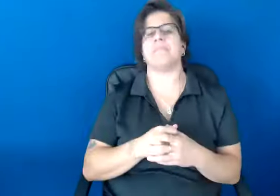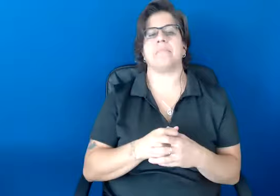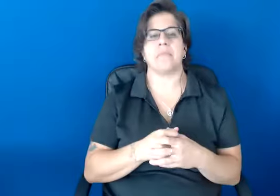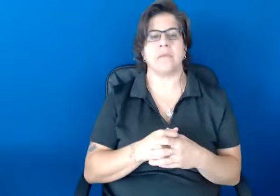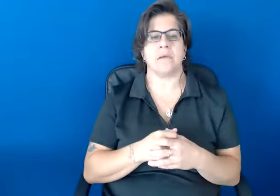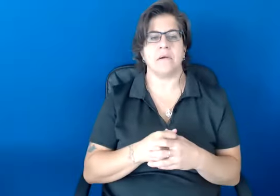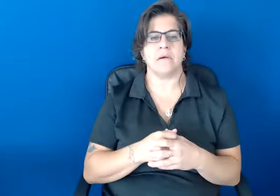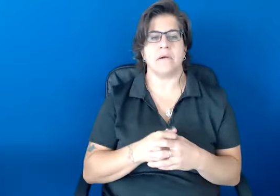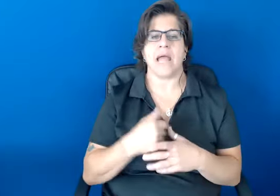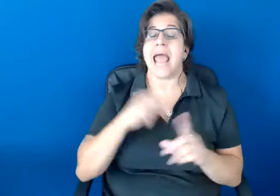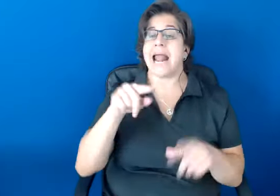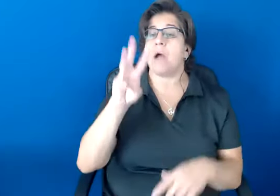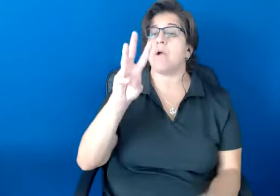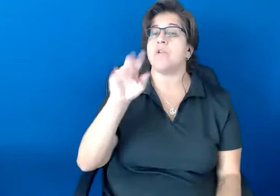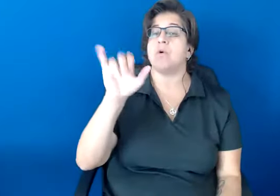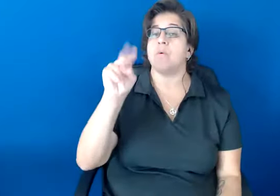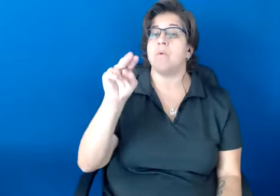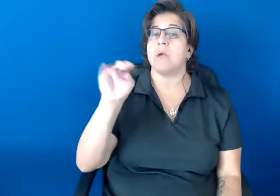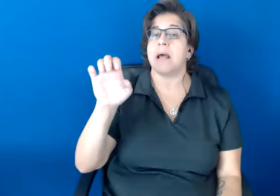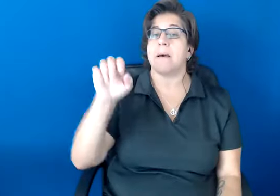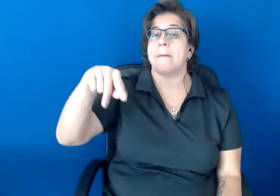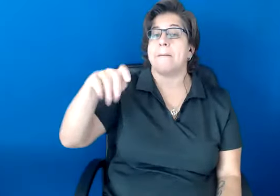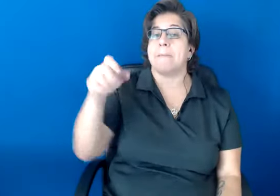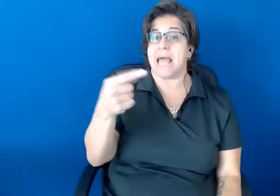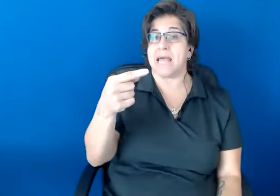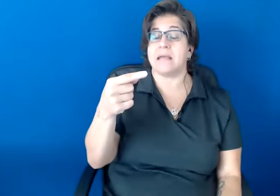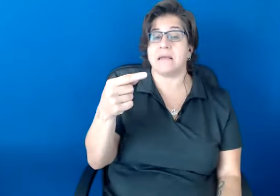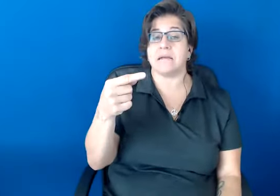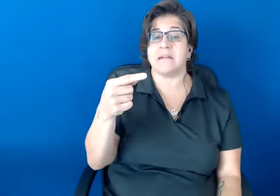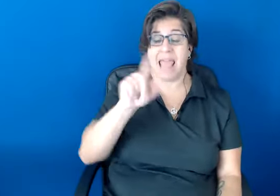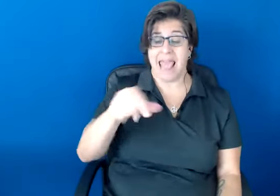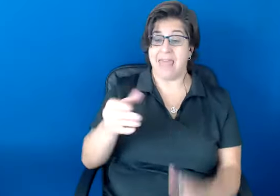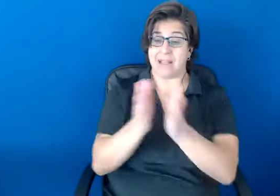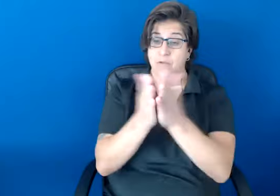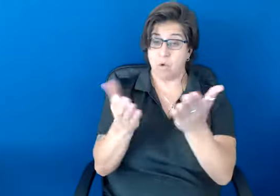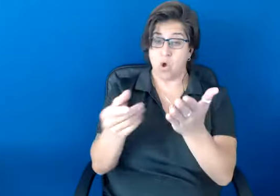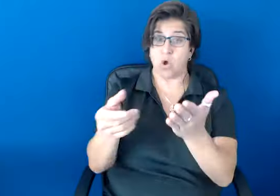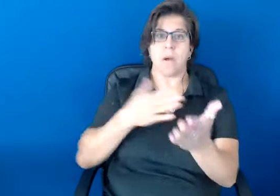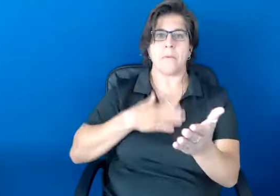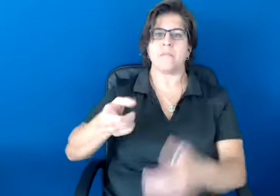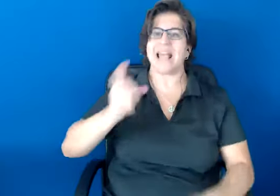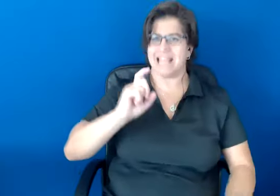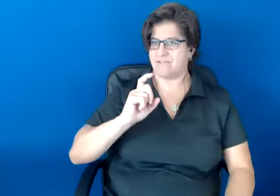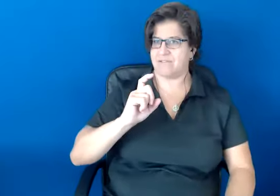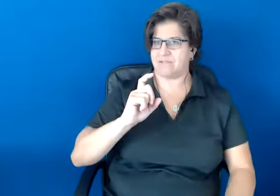to go to Winnipeg, Manitoba. And this book was my gift for speaking.